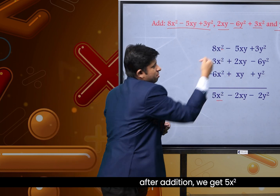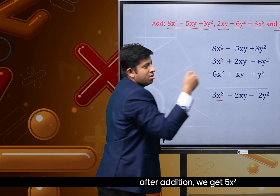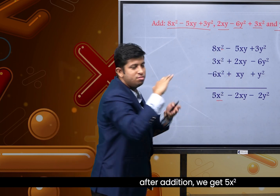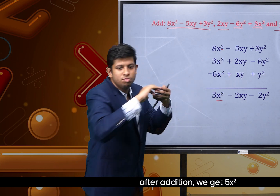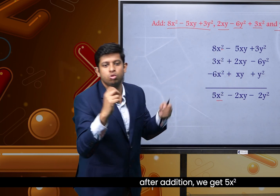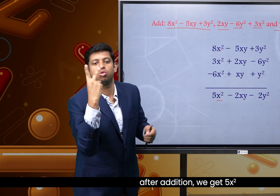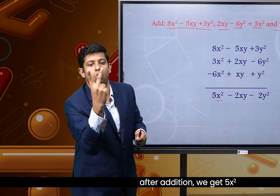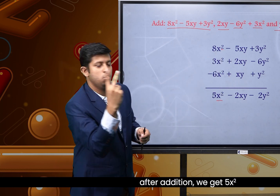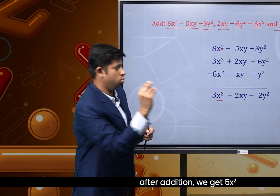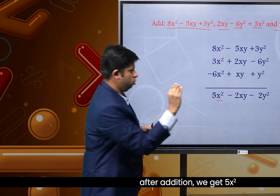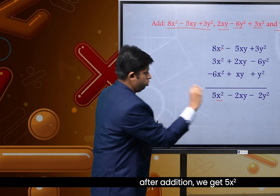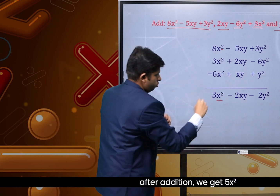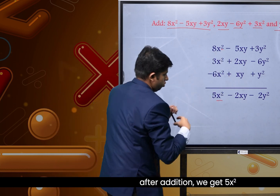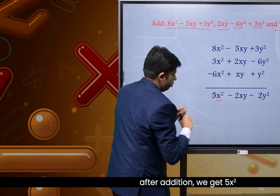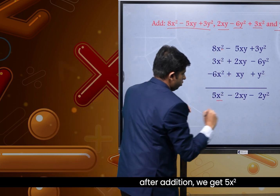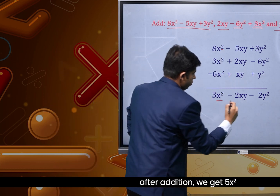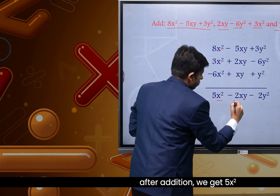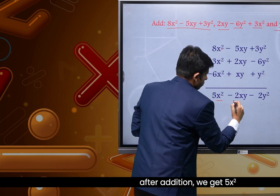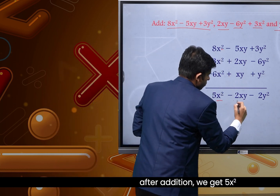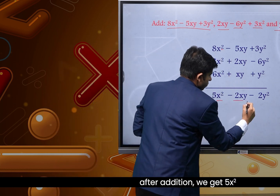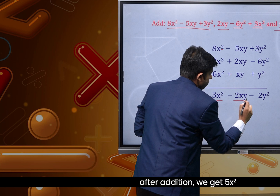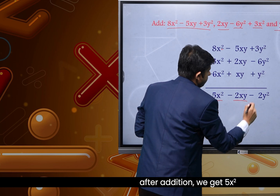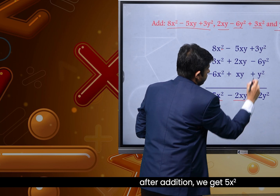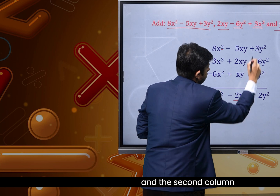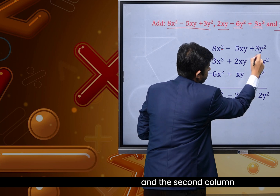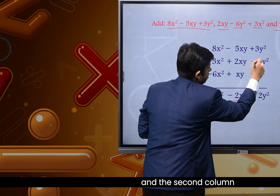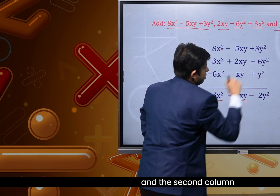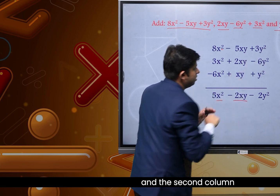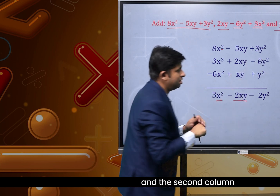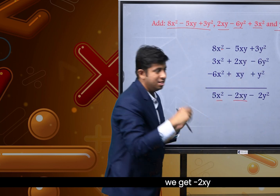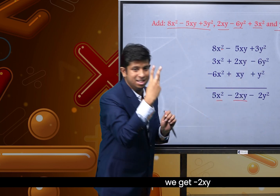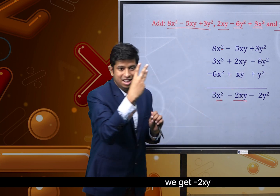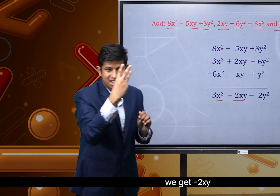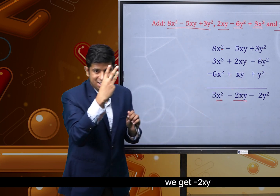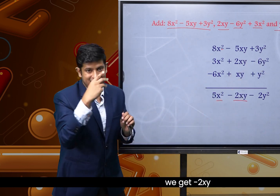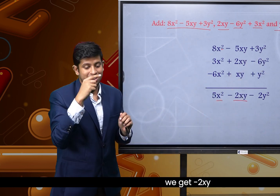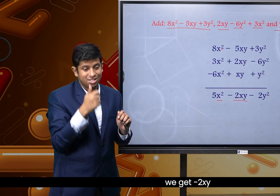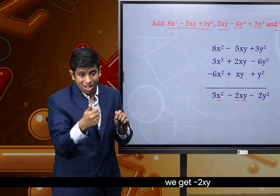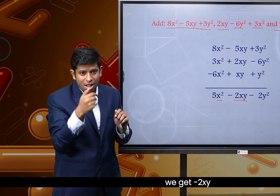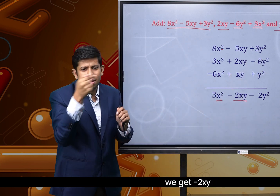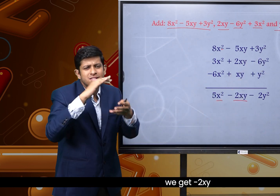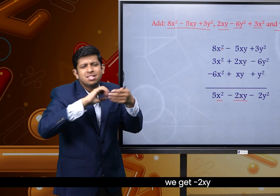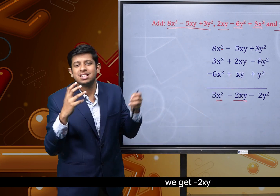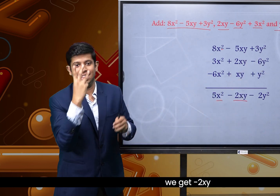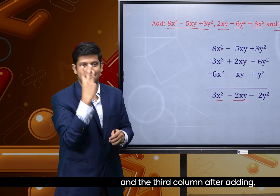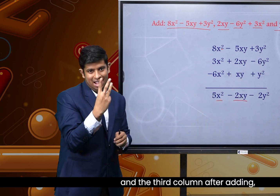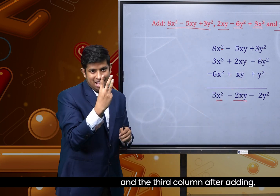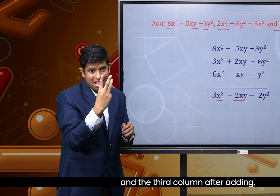after addition we get 5x square. In the second column we get minus 2xy. And the third